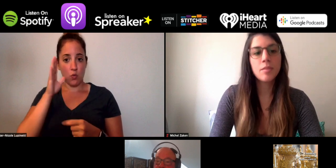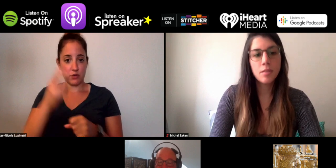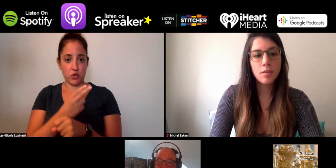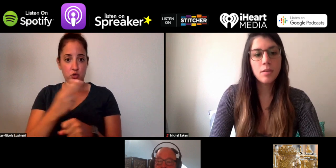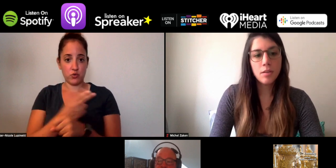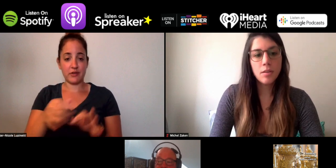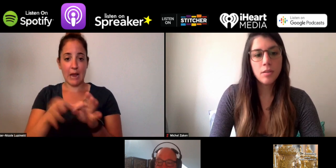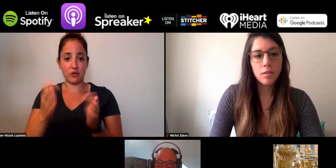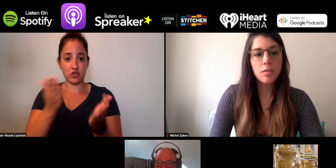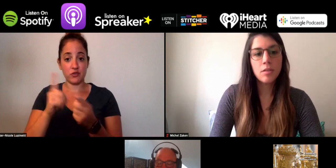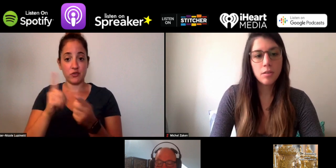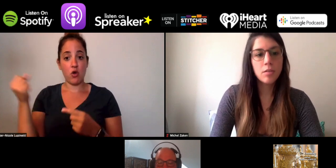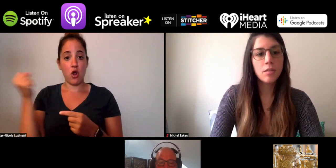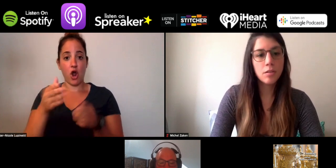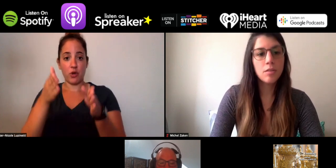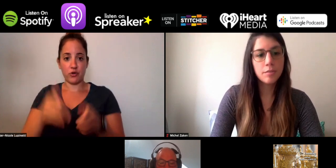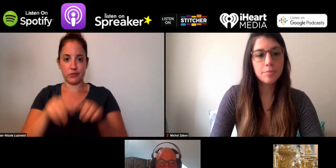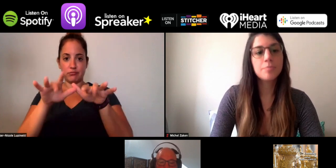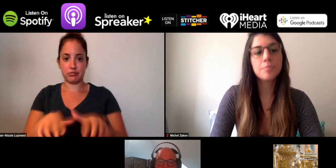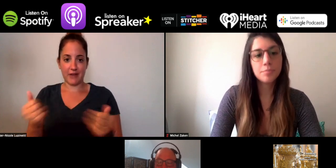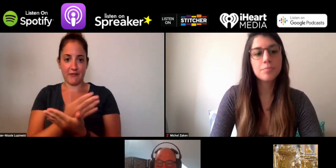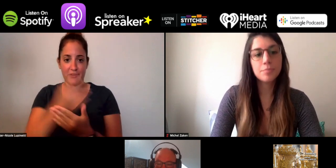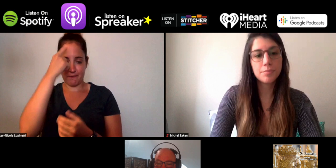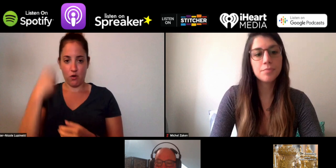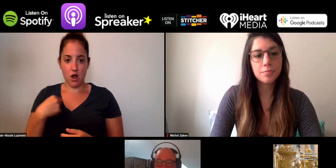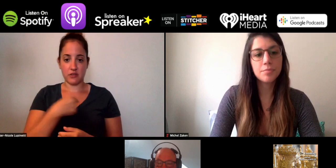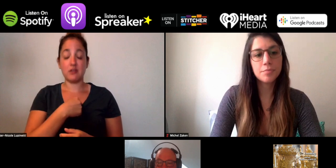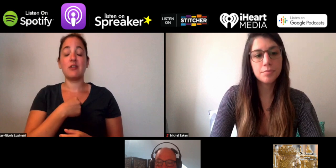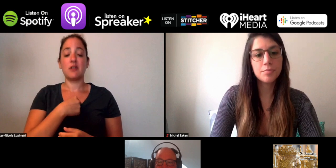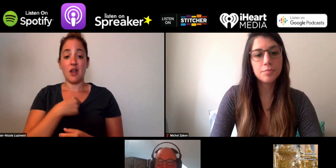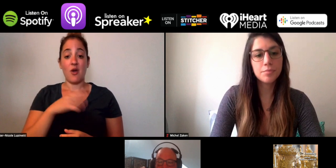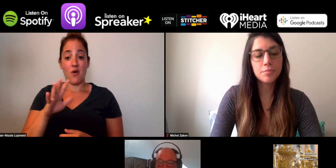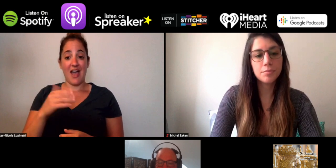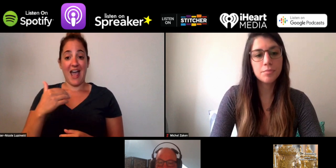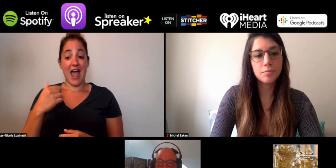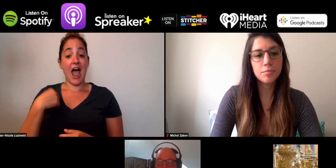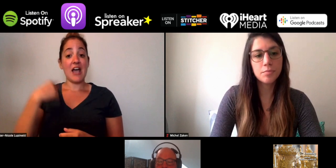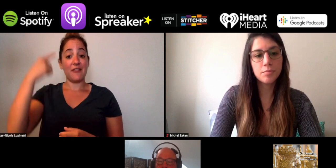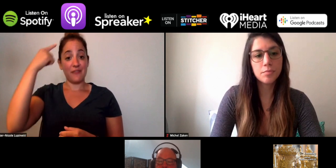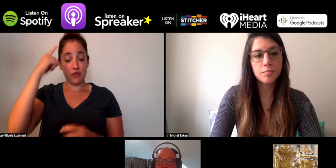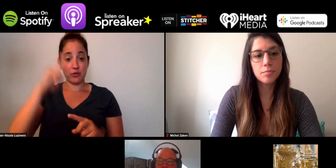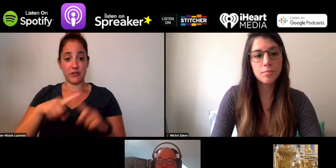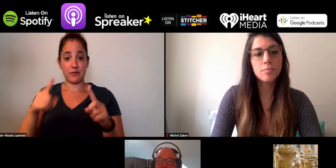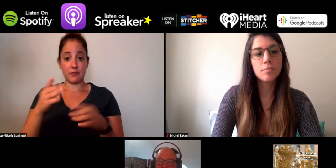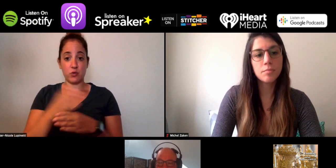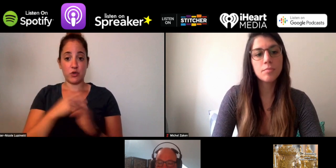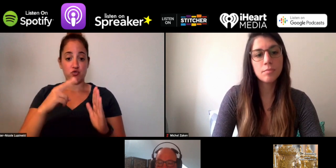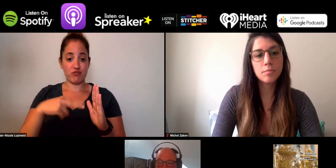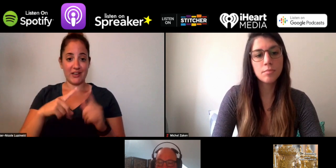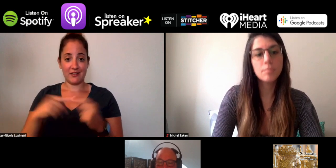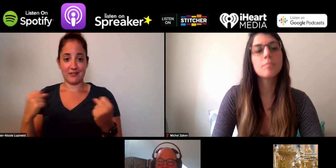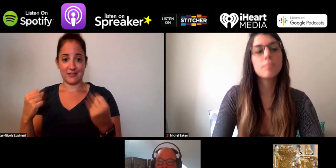or to hire someone to type it out. I had the idea that there's a difference between reading and